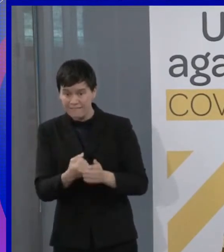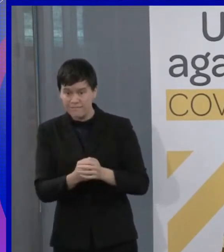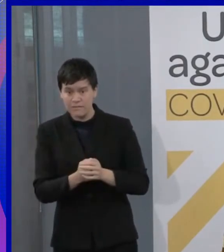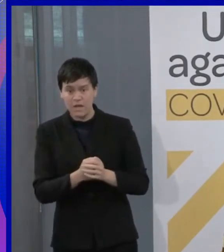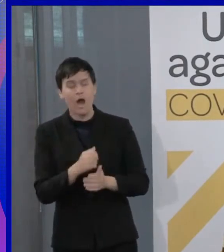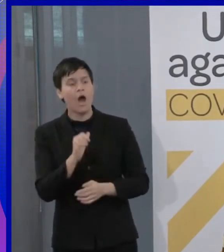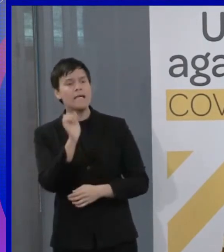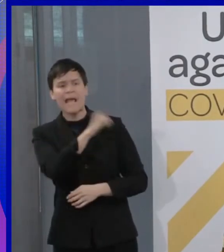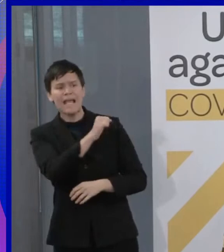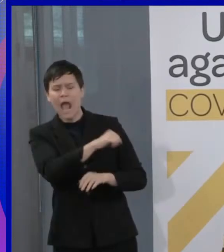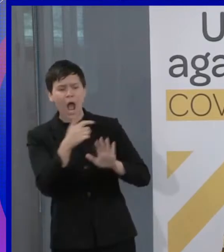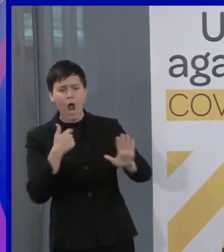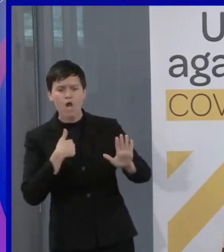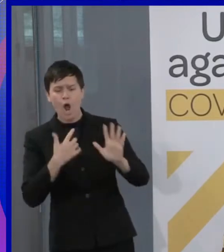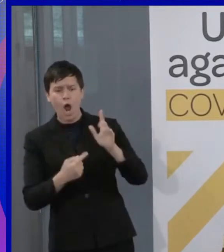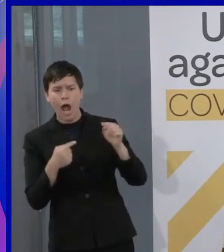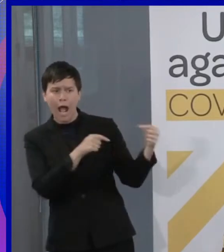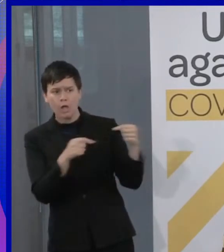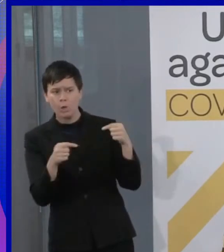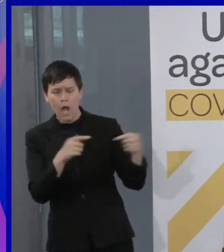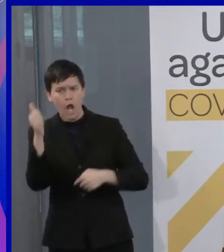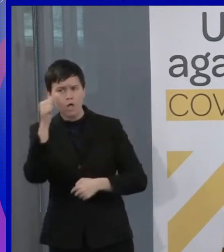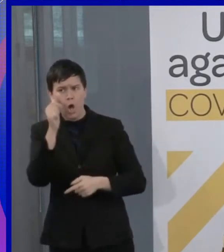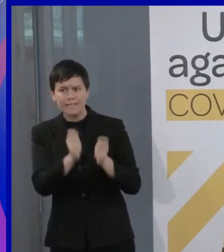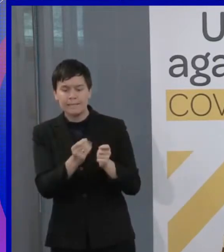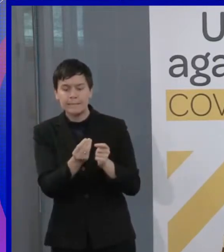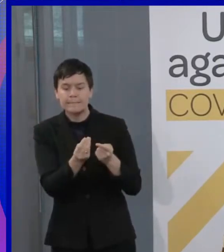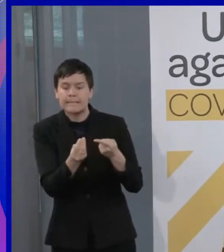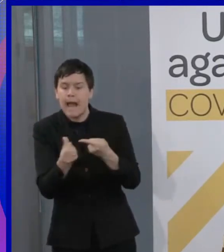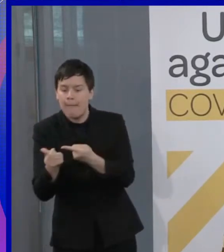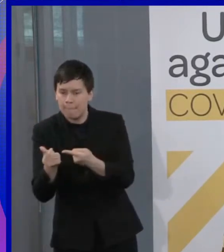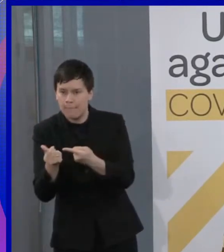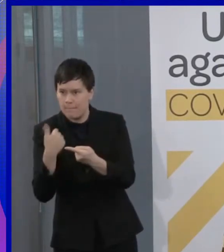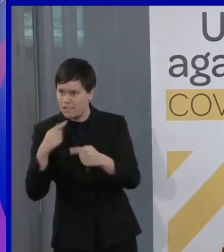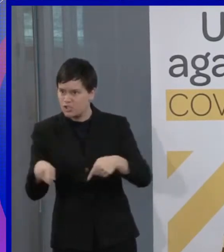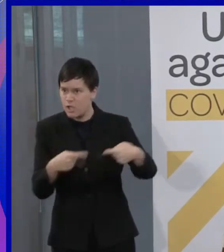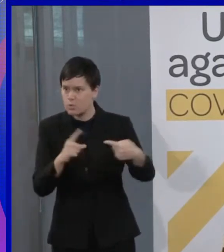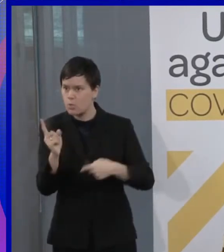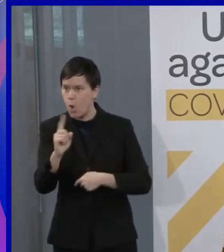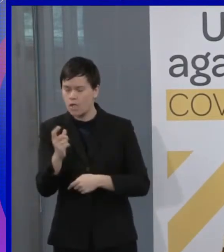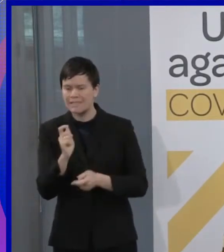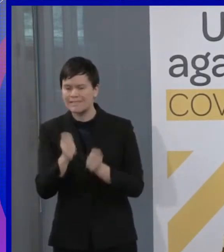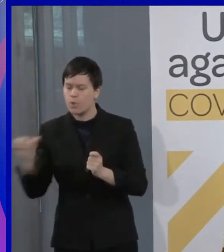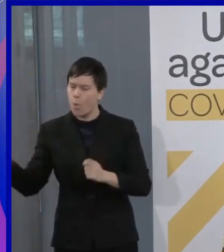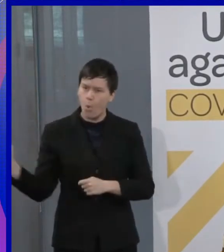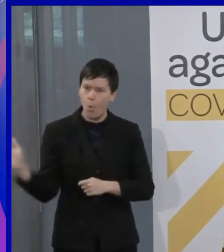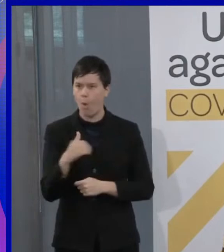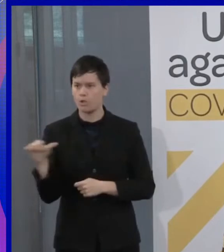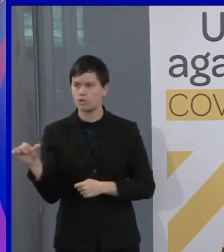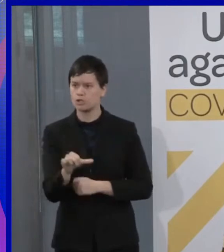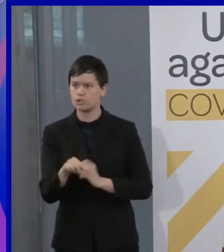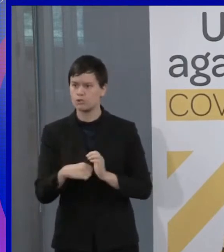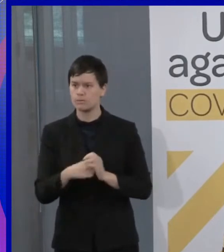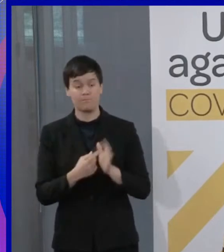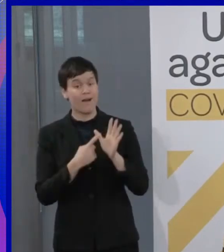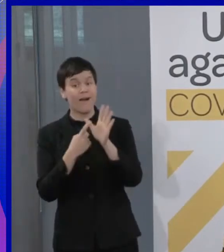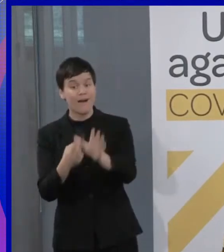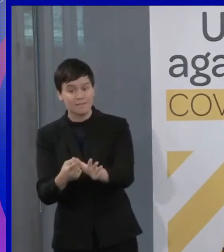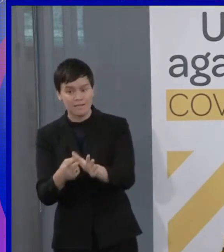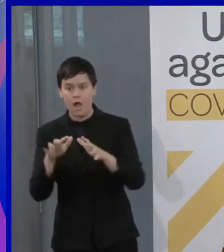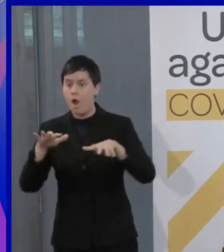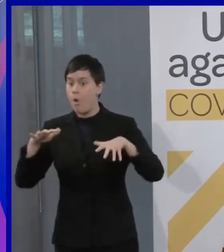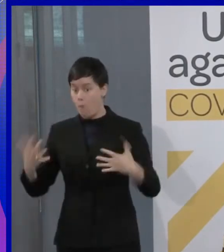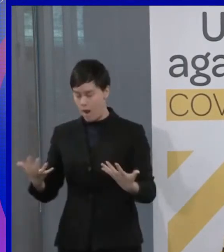Yeah, regular testing and what I'm is trying to symptomatic. point out is the challenge and complexity of rolling that out so that it encompassed all